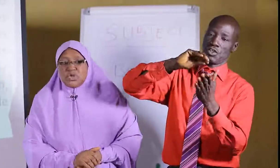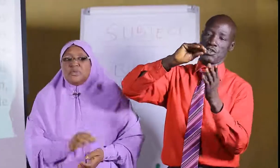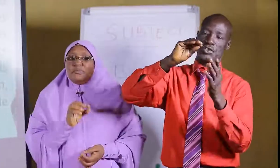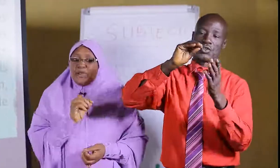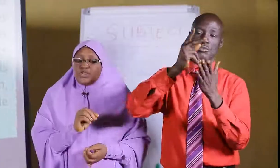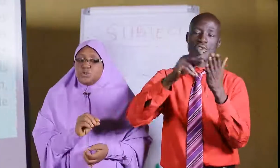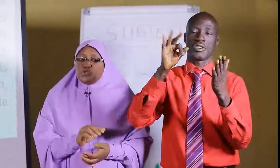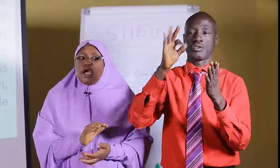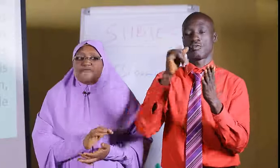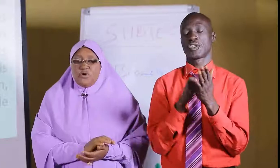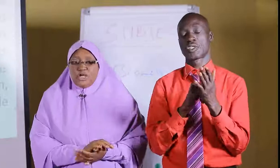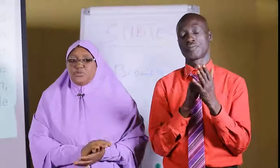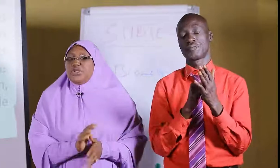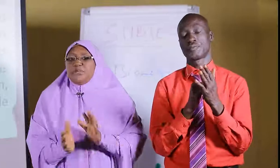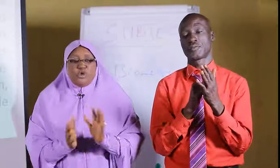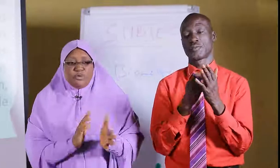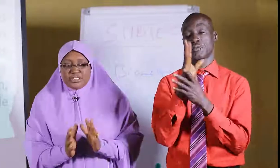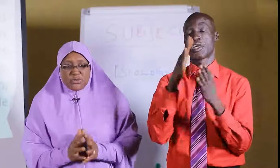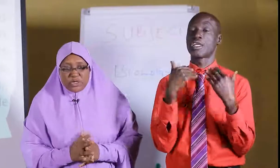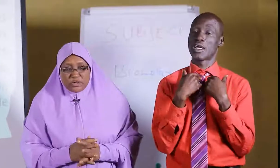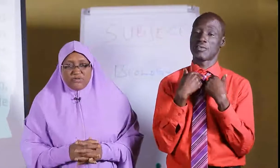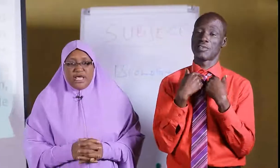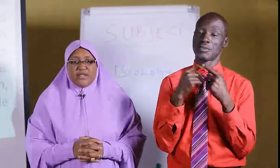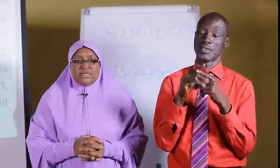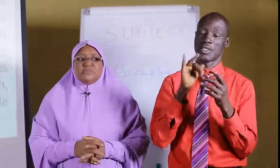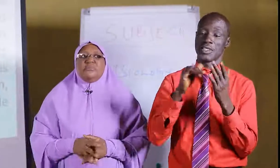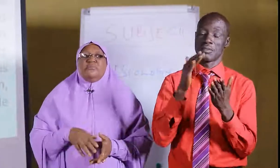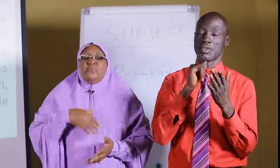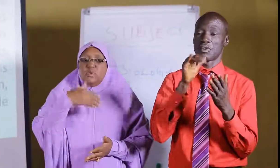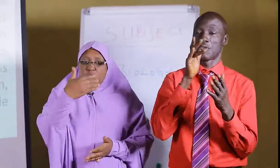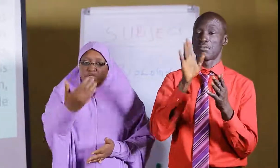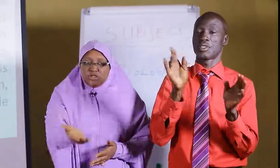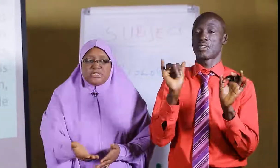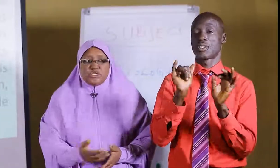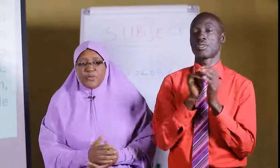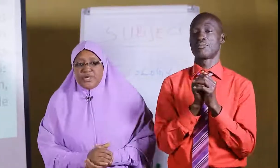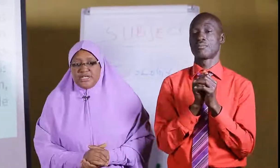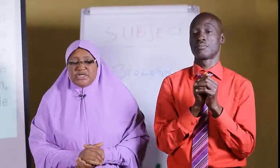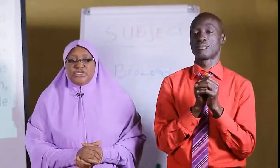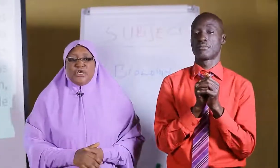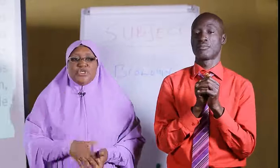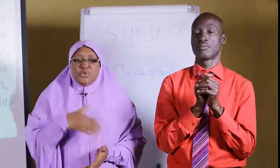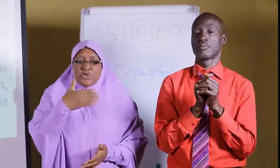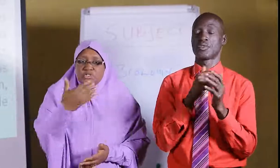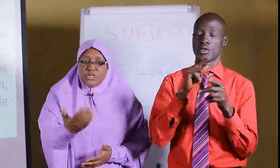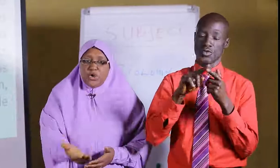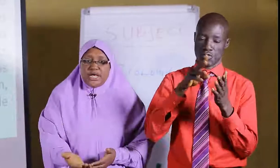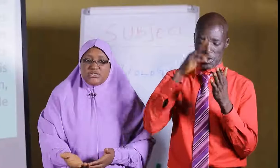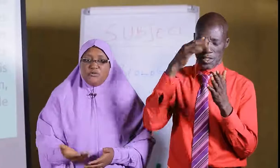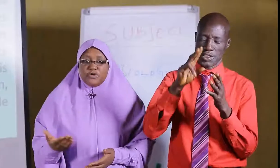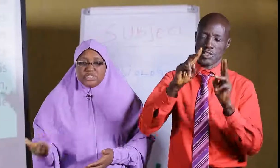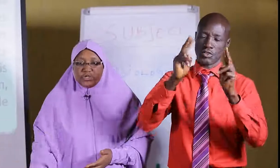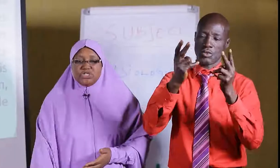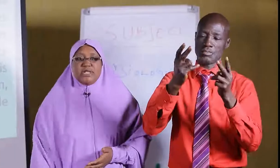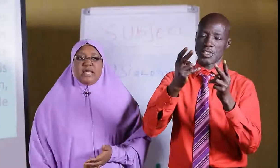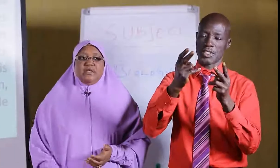respiration. Plants also have organs, but they might not be the same with that of the animals. When we discuss the topic excretion, you will now see the organs